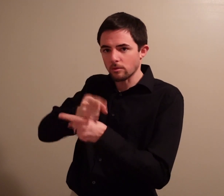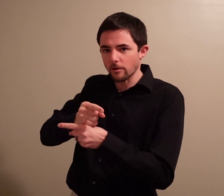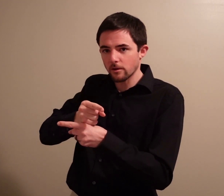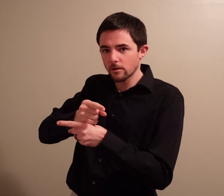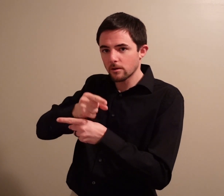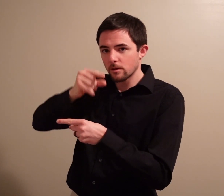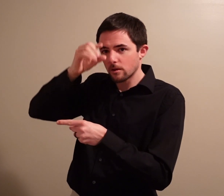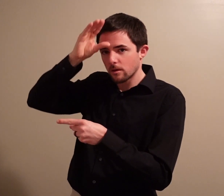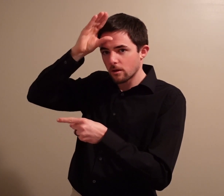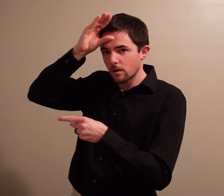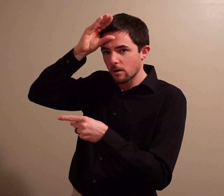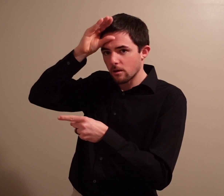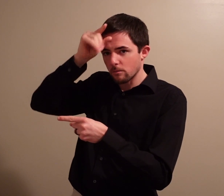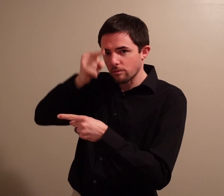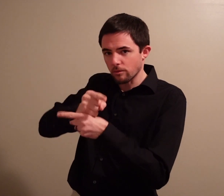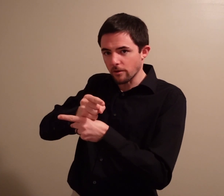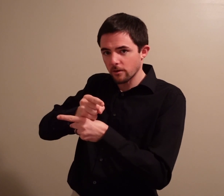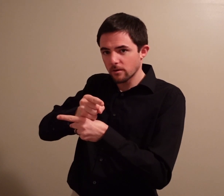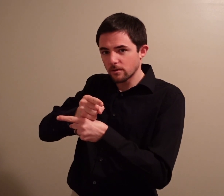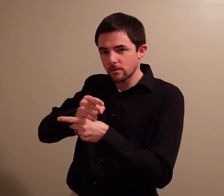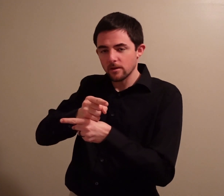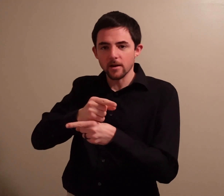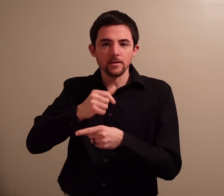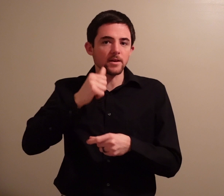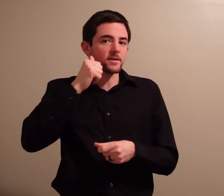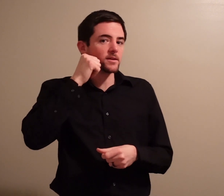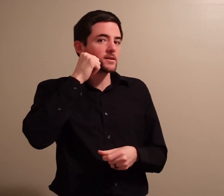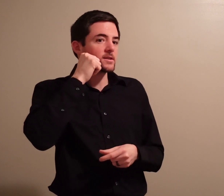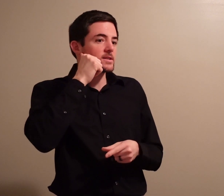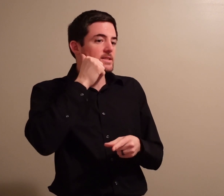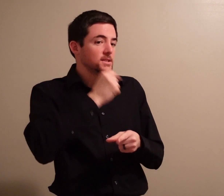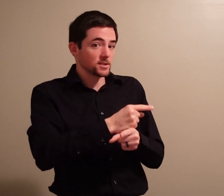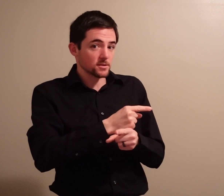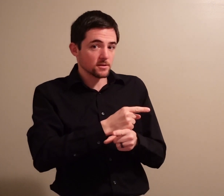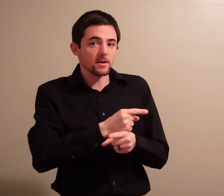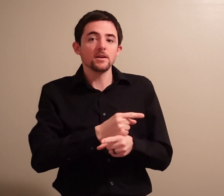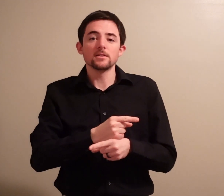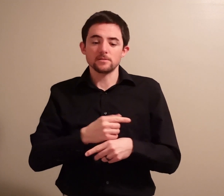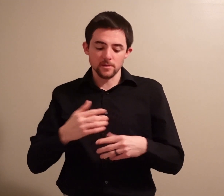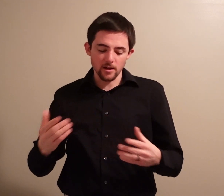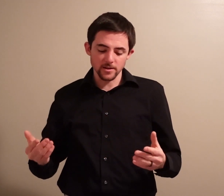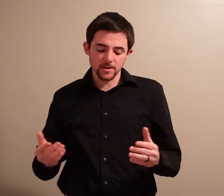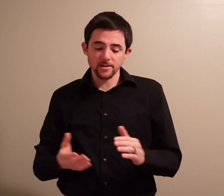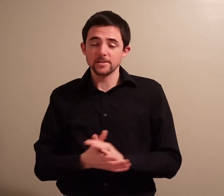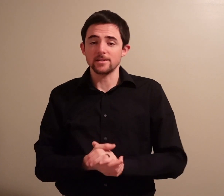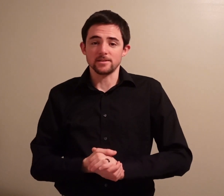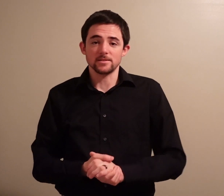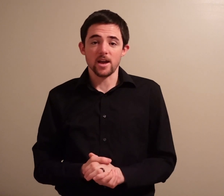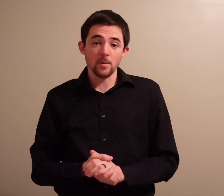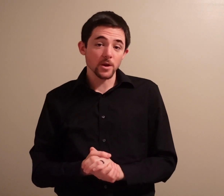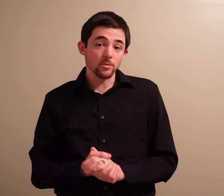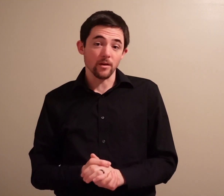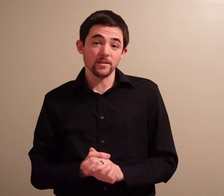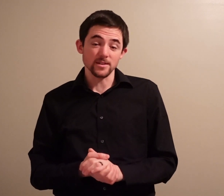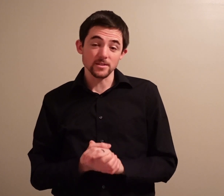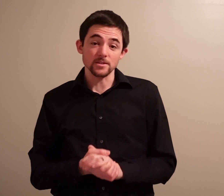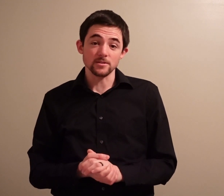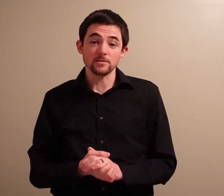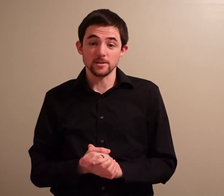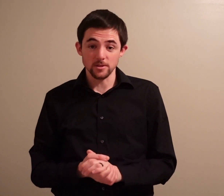brother, brother, and then sister. So now let's sign the sentence. How many brothers and sisters do you